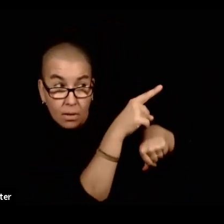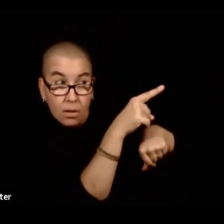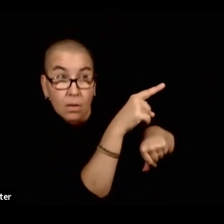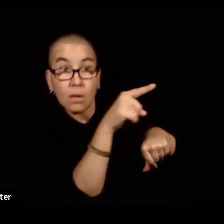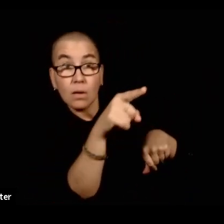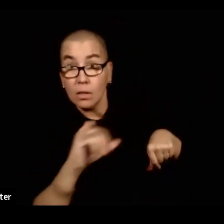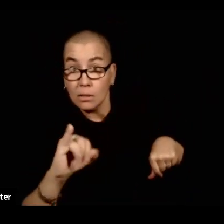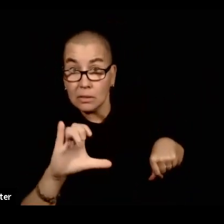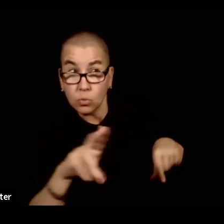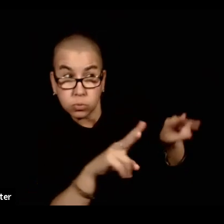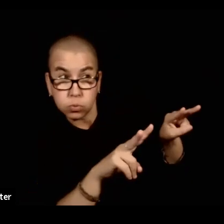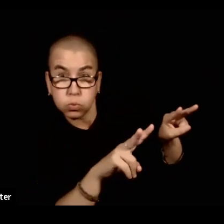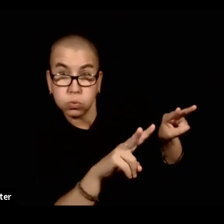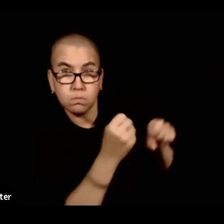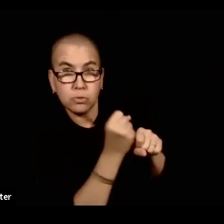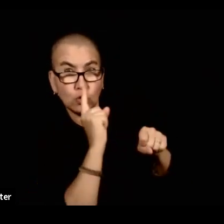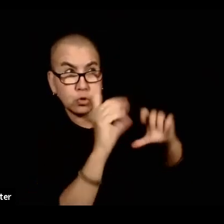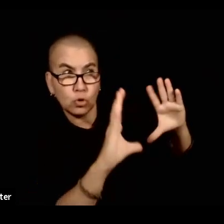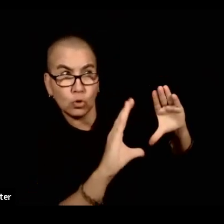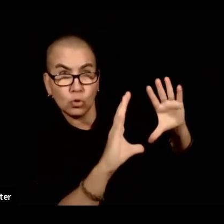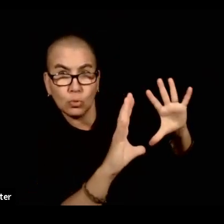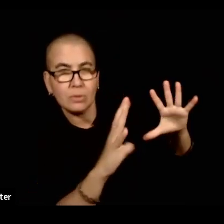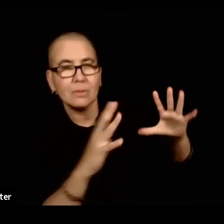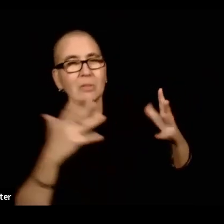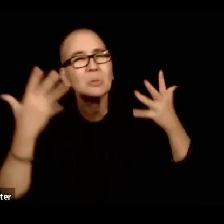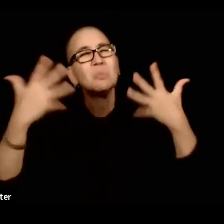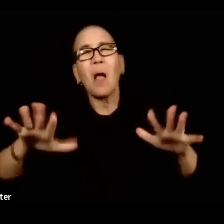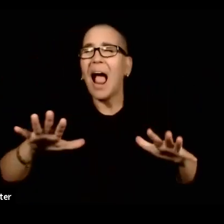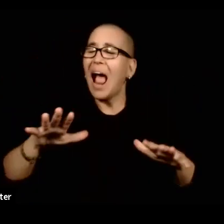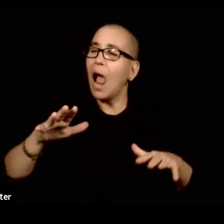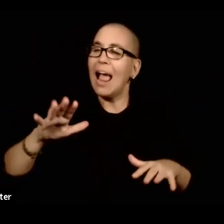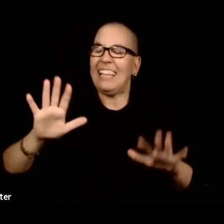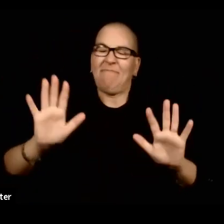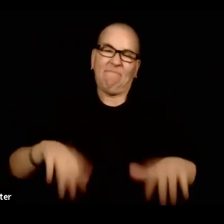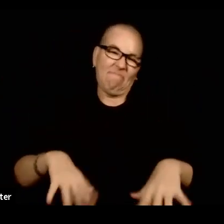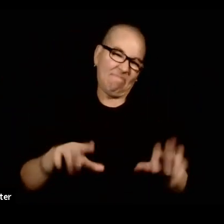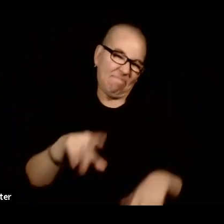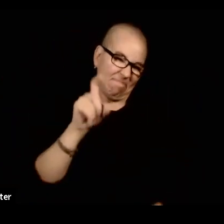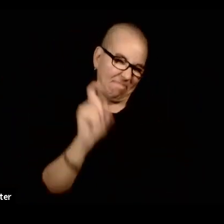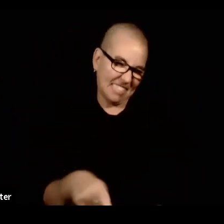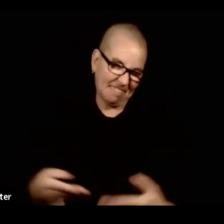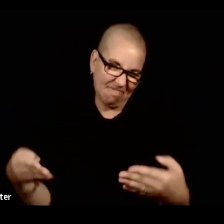we need people to be aware that that is the recommendation that's coming from our federal partners.